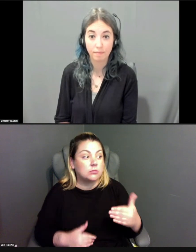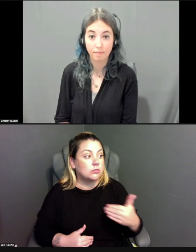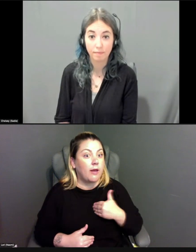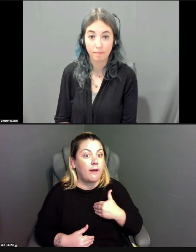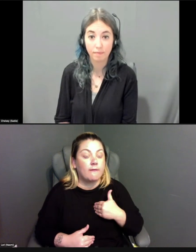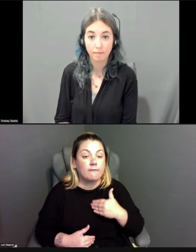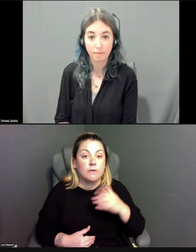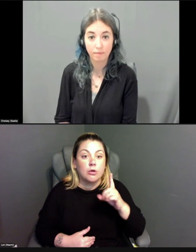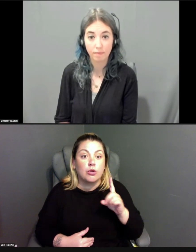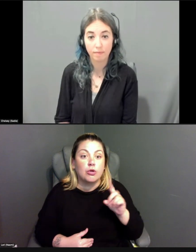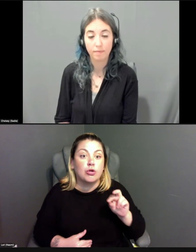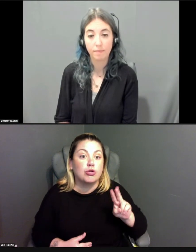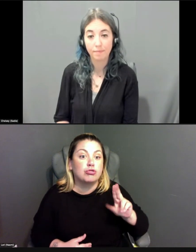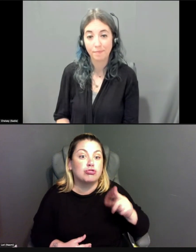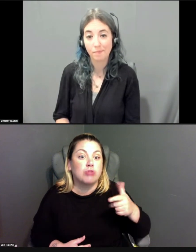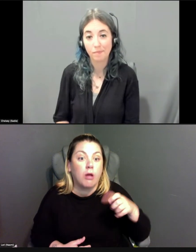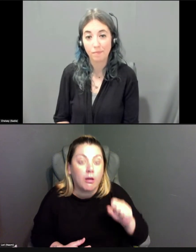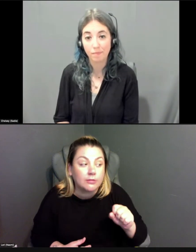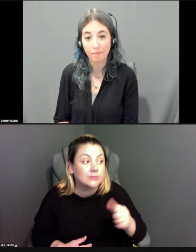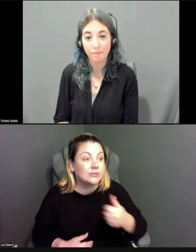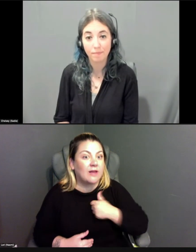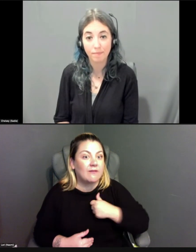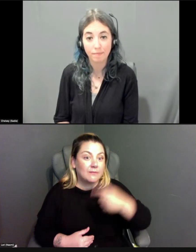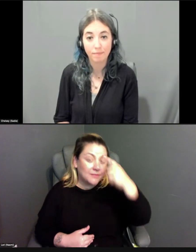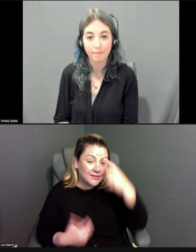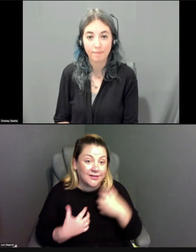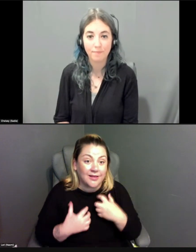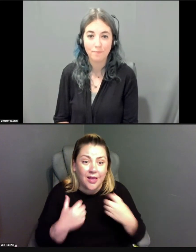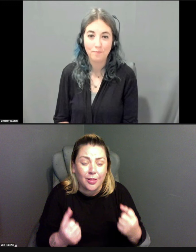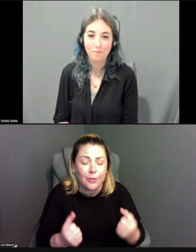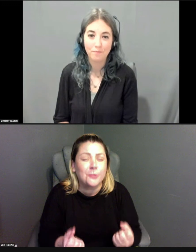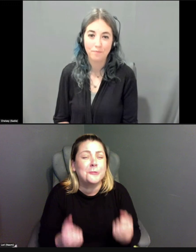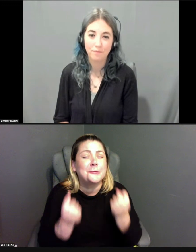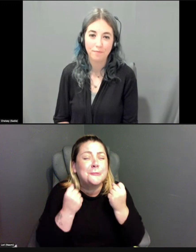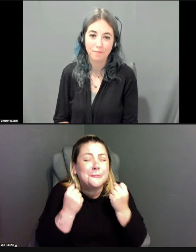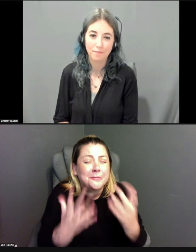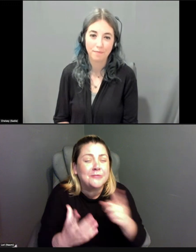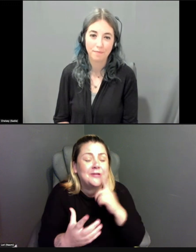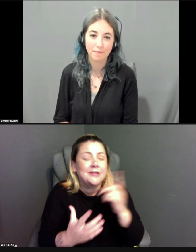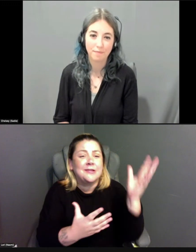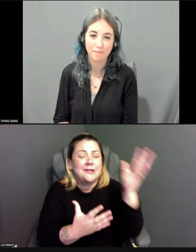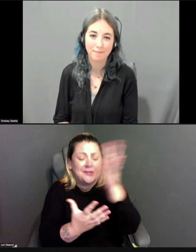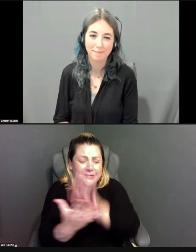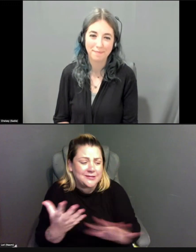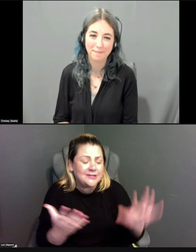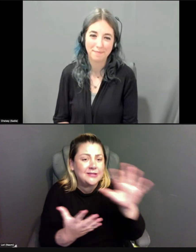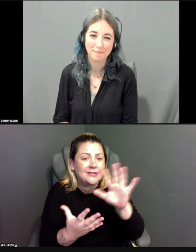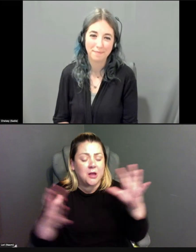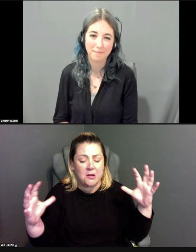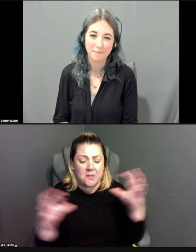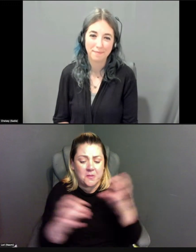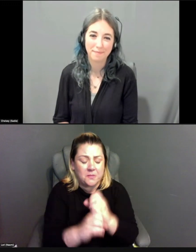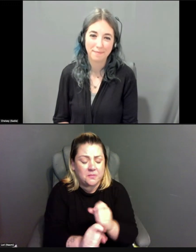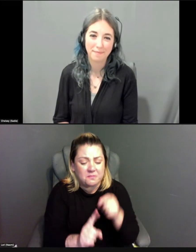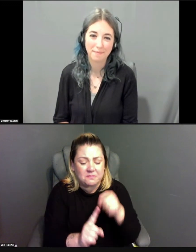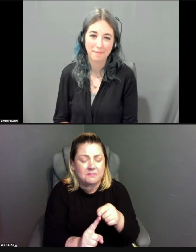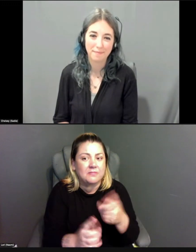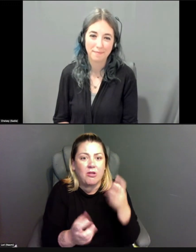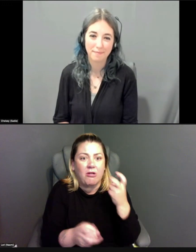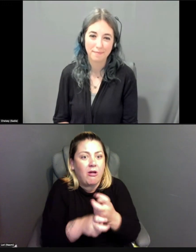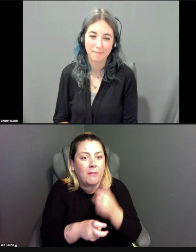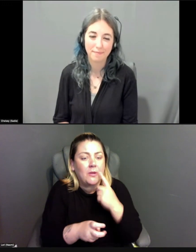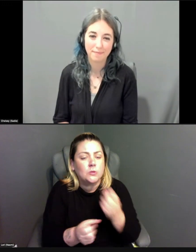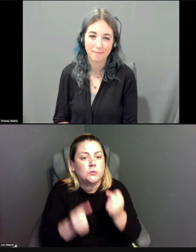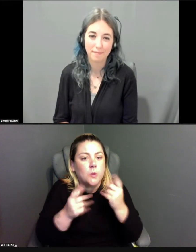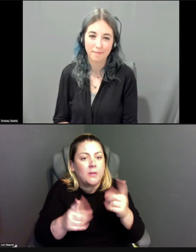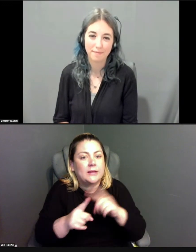Like there's so many things. It's like hard to even boil it down into a concise explanation. And